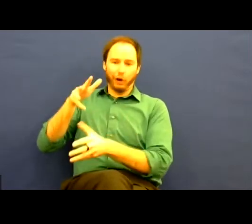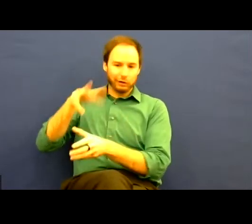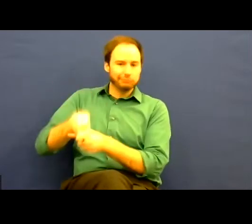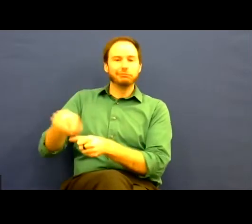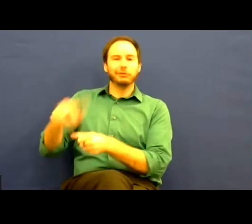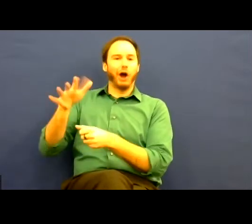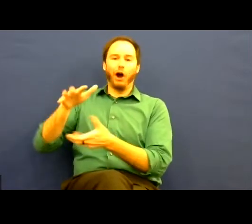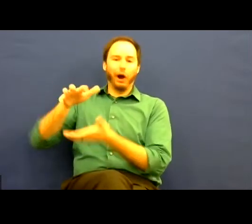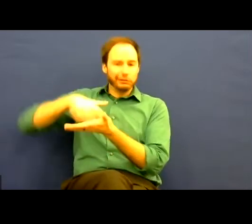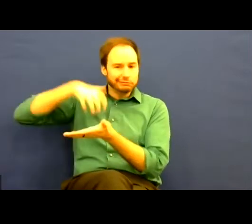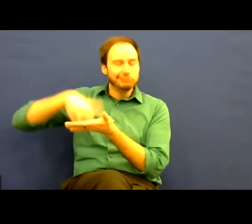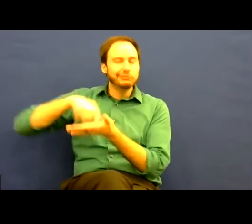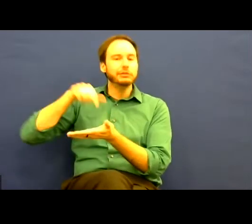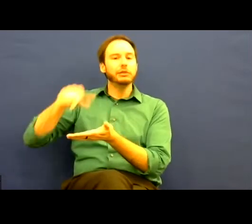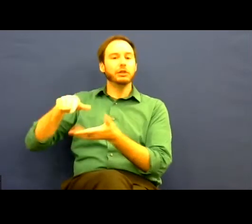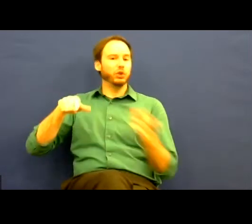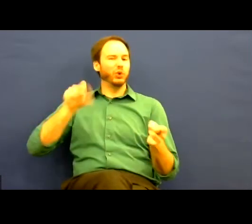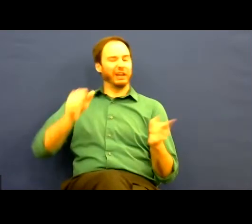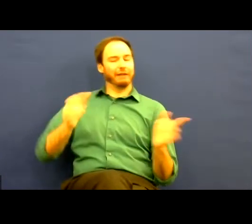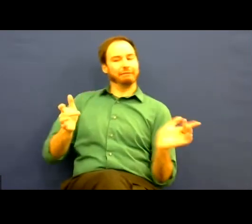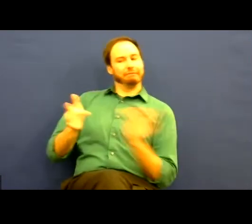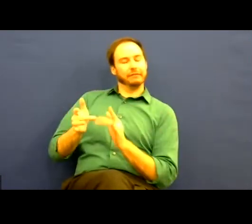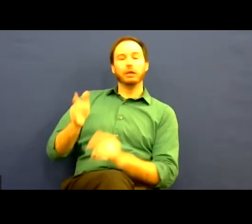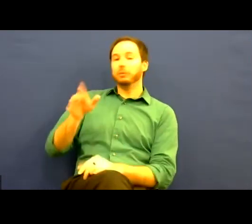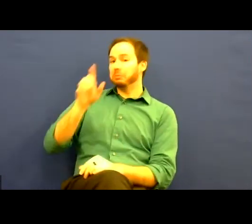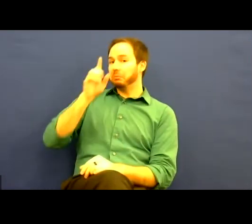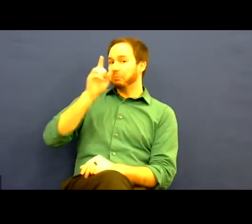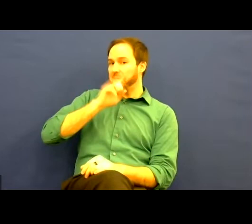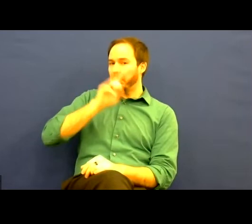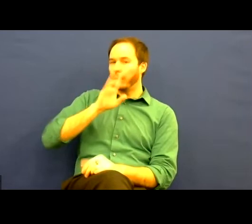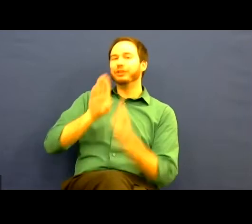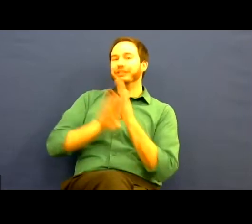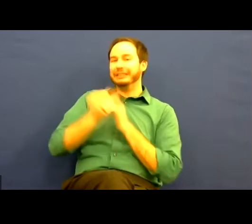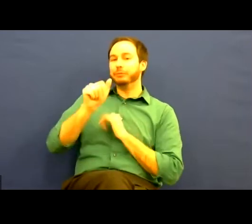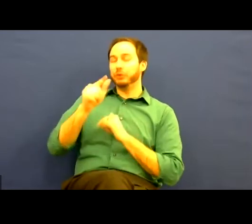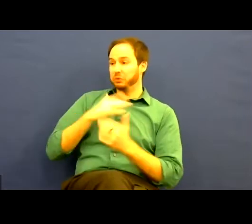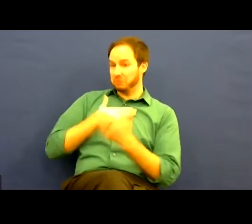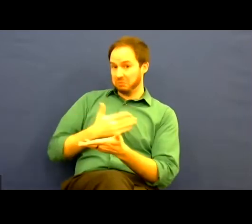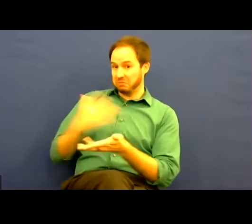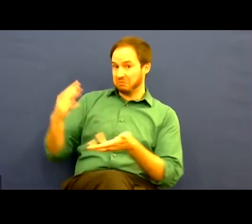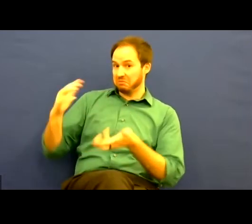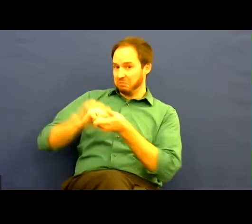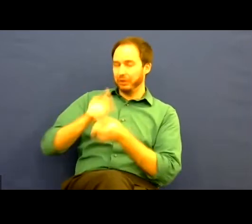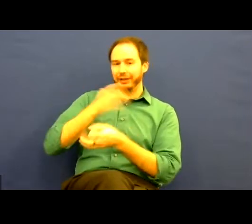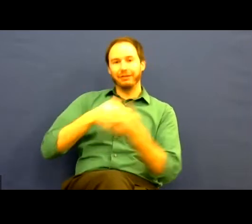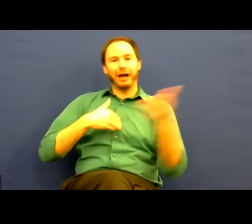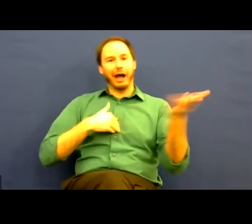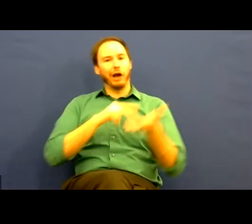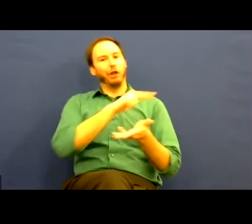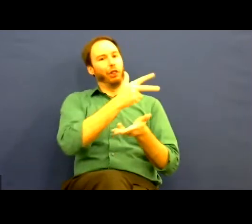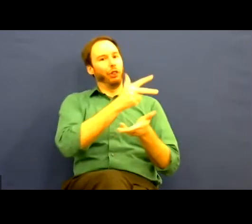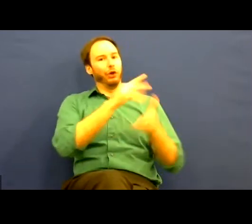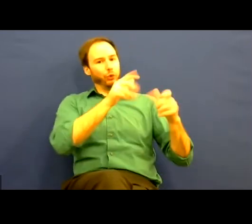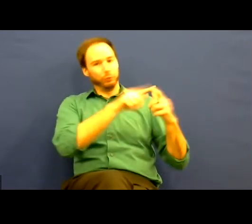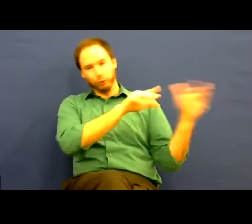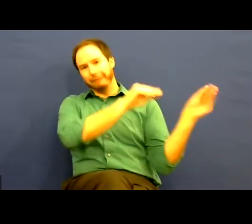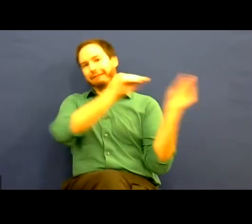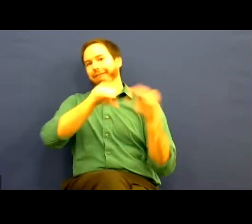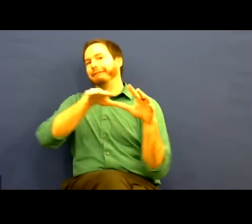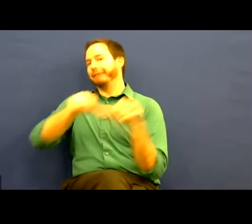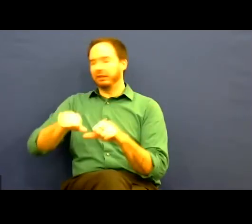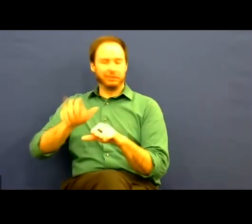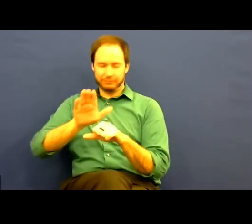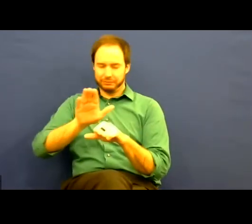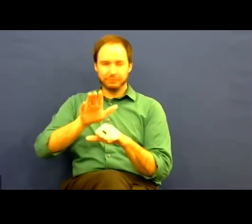trench, they're already doing the work. You can also often find that it'll be cheaper for you to work with them than to work with a third party, but there's